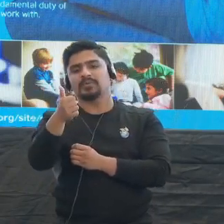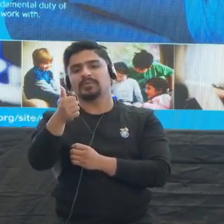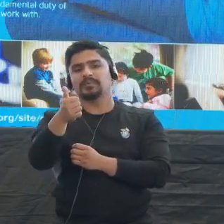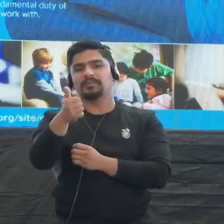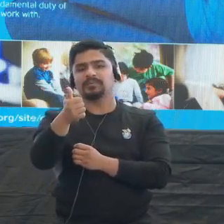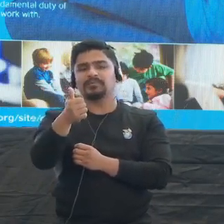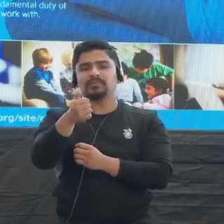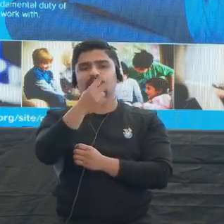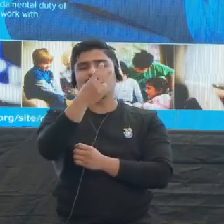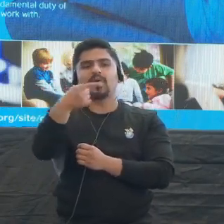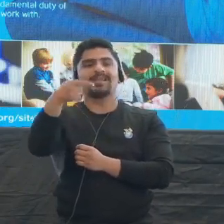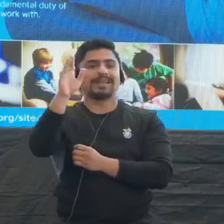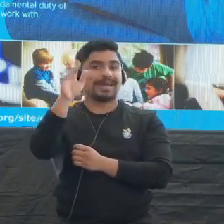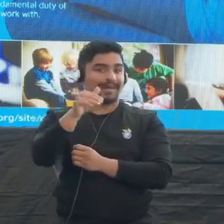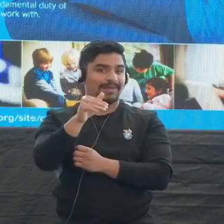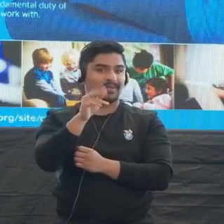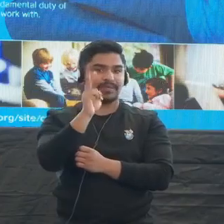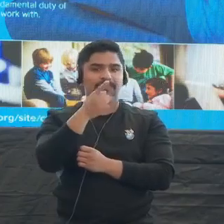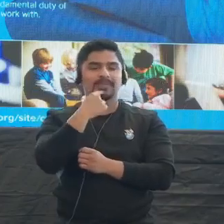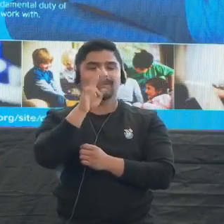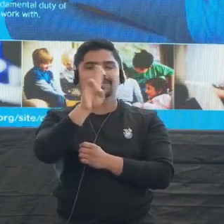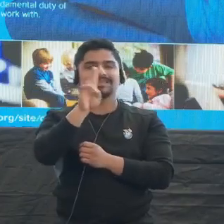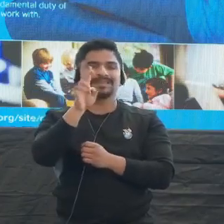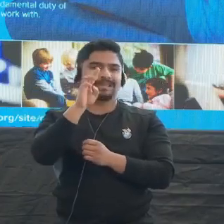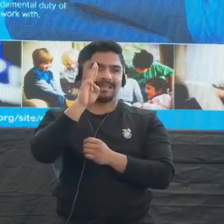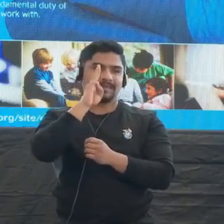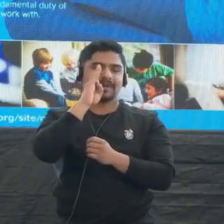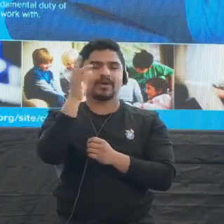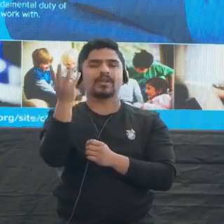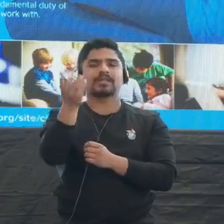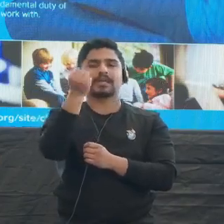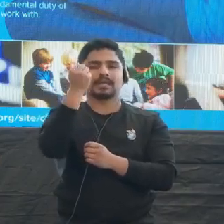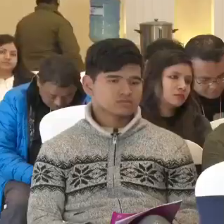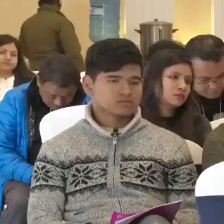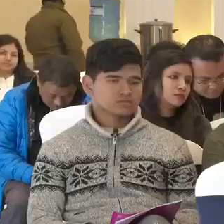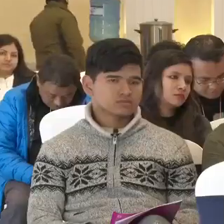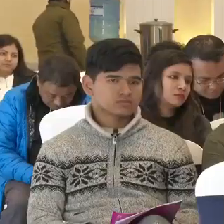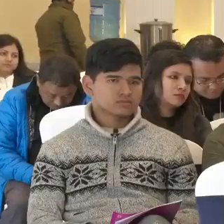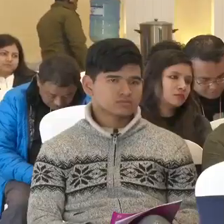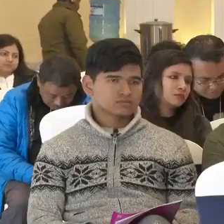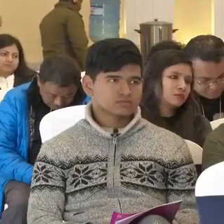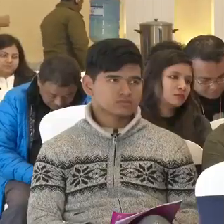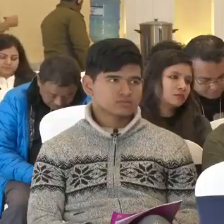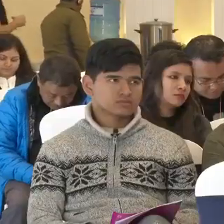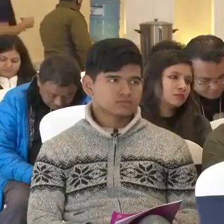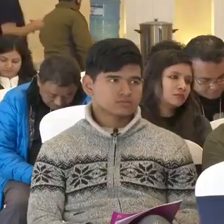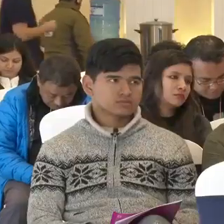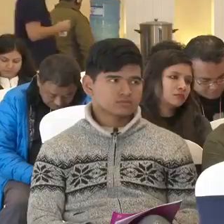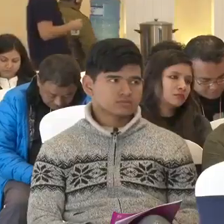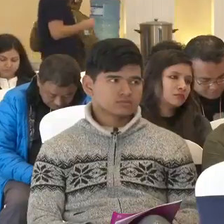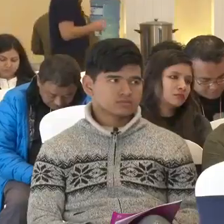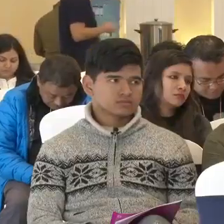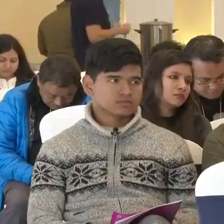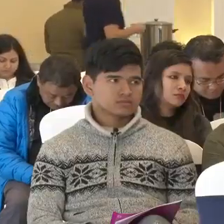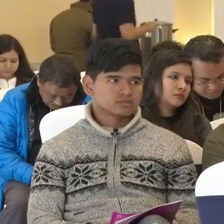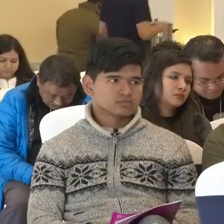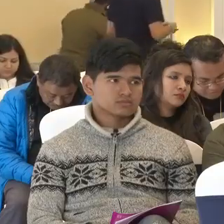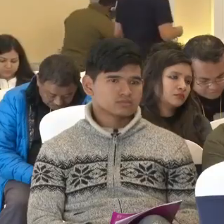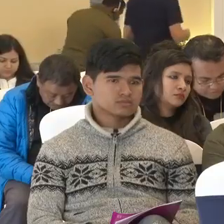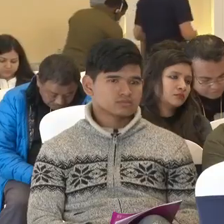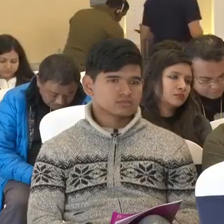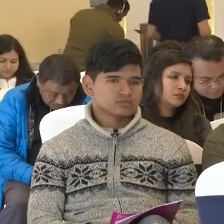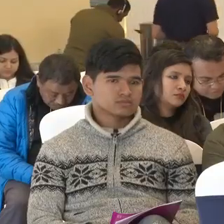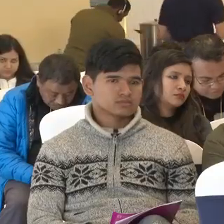to education, for implementing 86th constitutional amendment of free